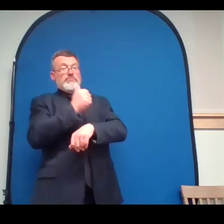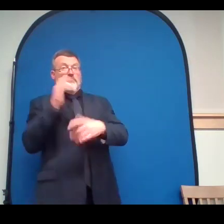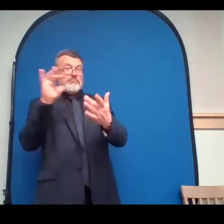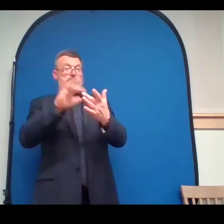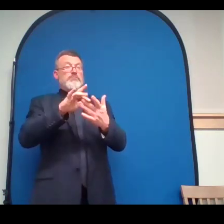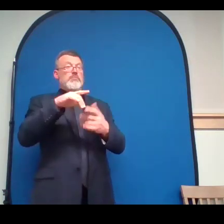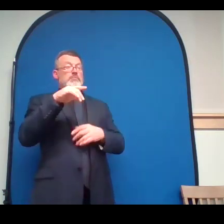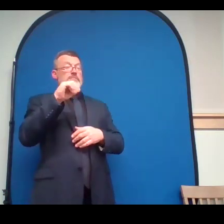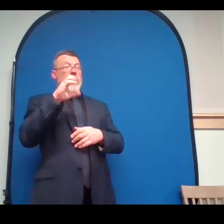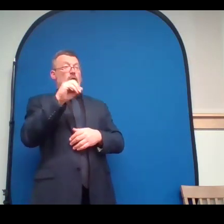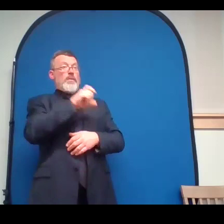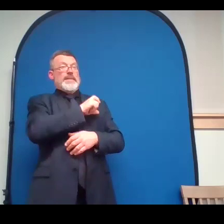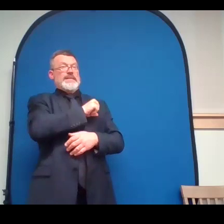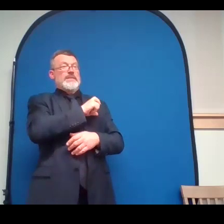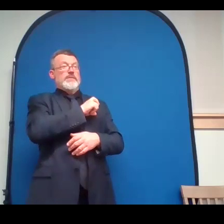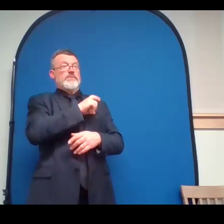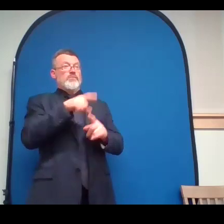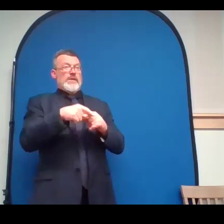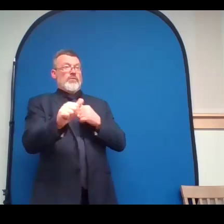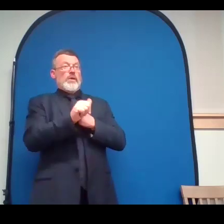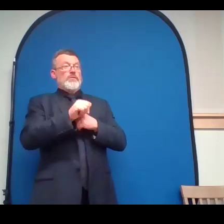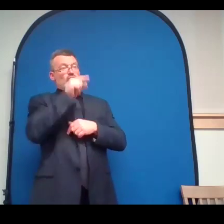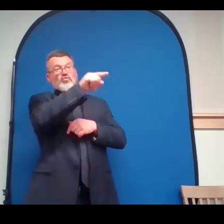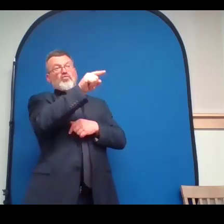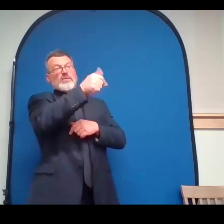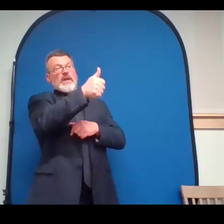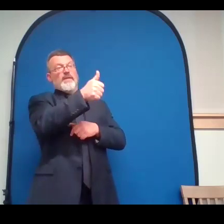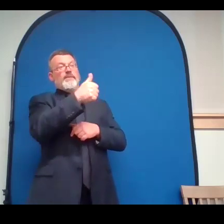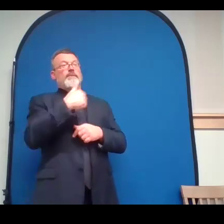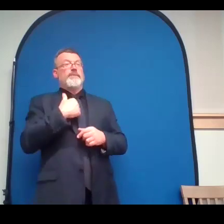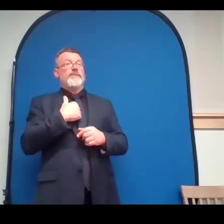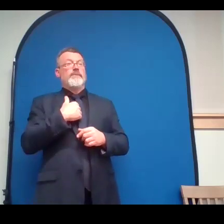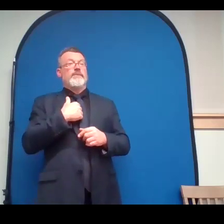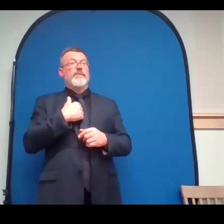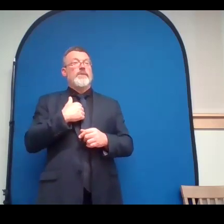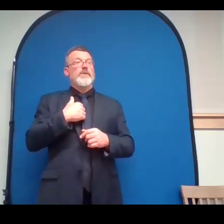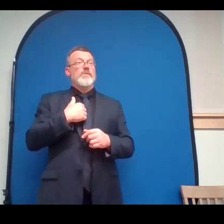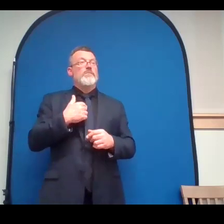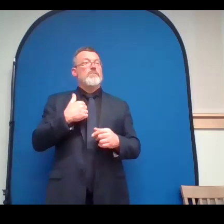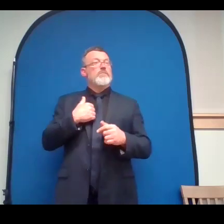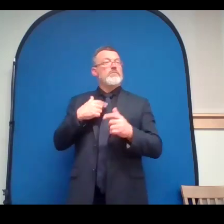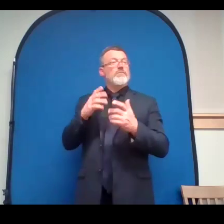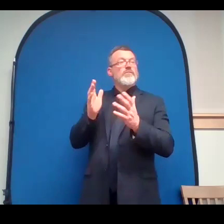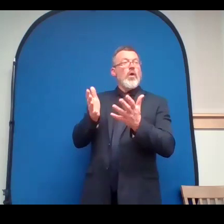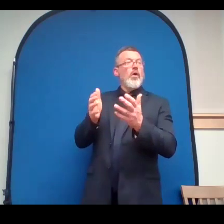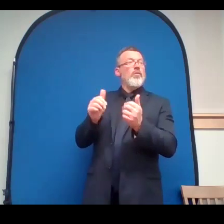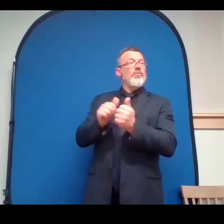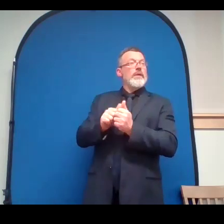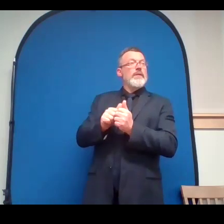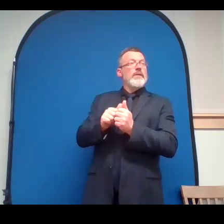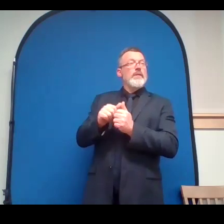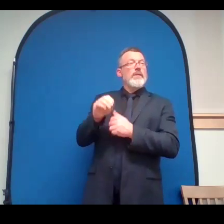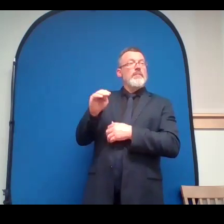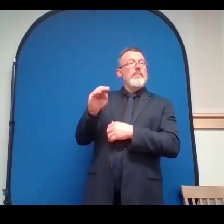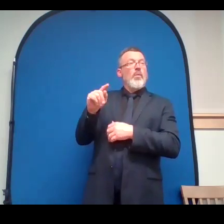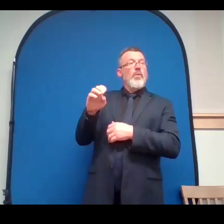about this threat? Well, I spoke with First Sergeant the day prior. The course of action we created was that Saco